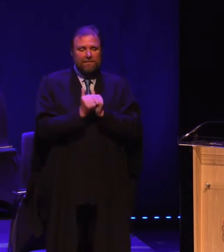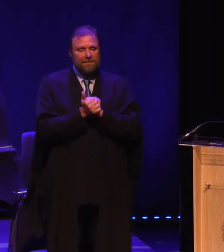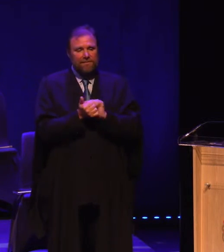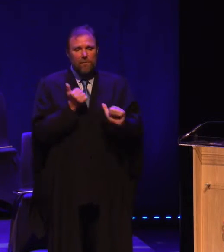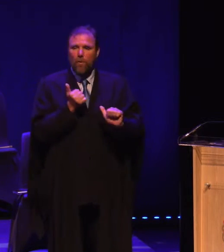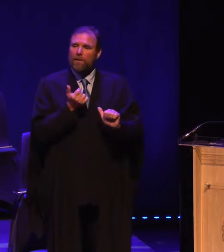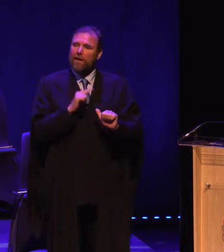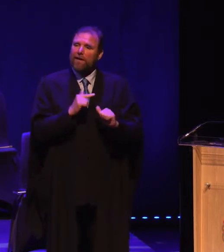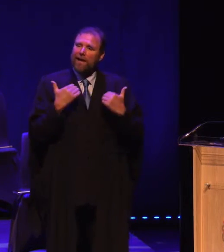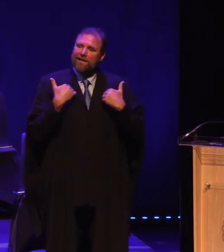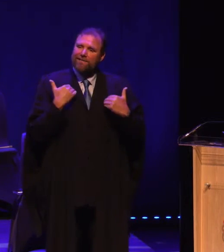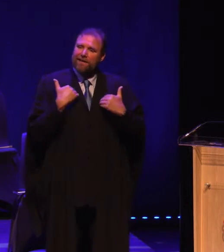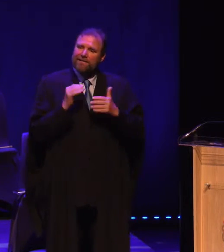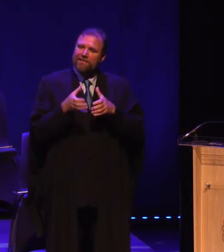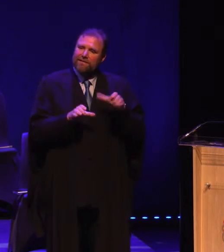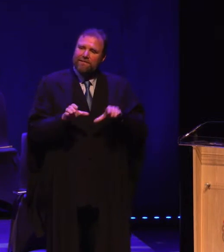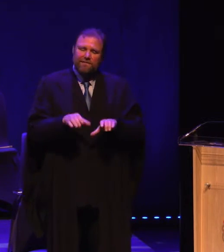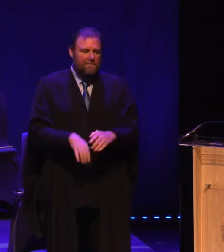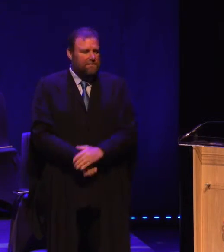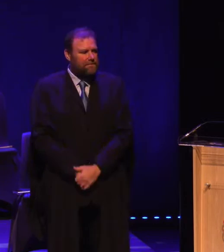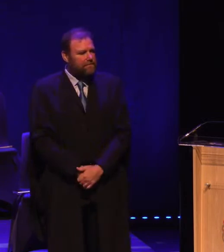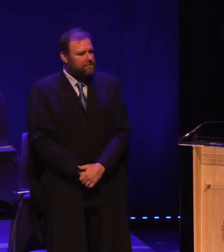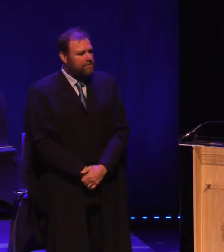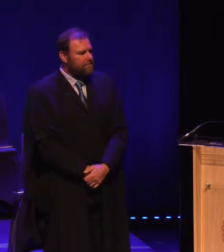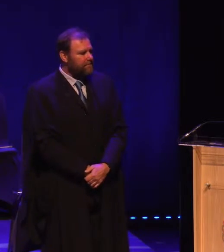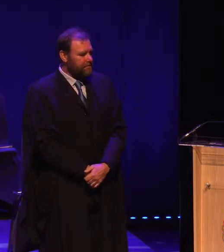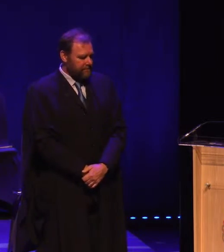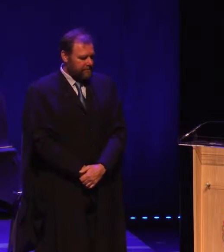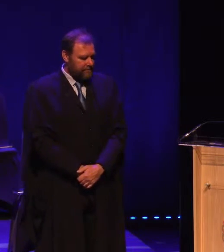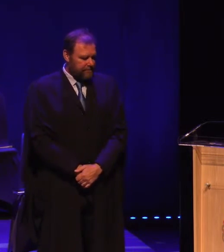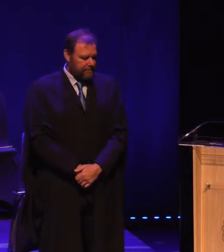and Exercise Science.